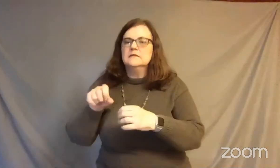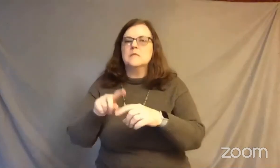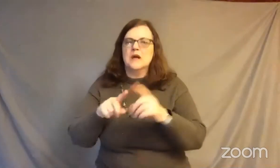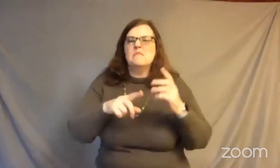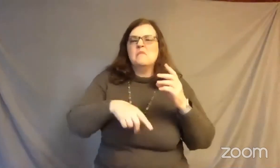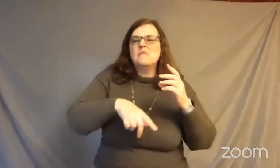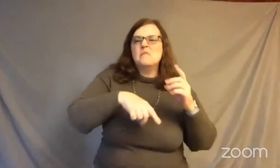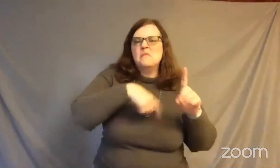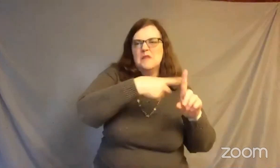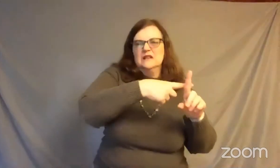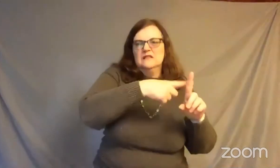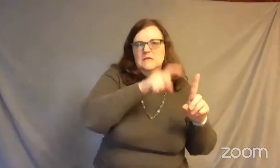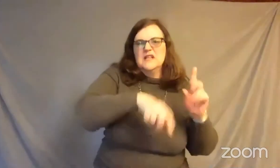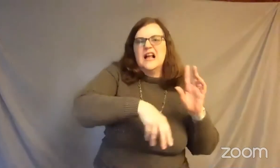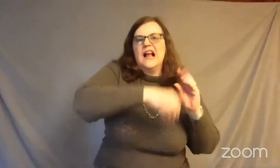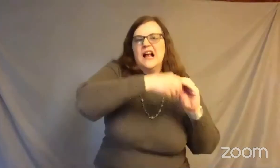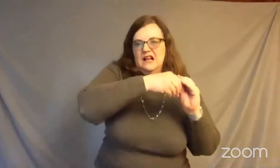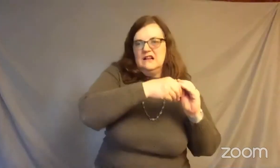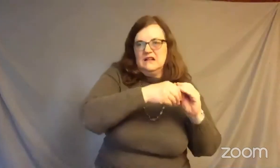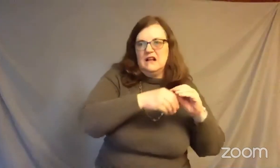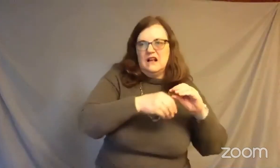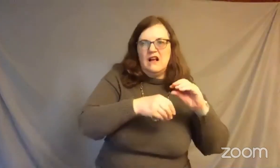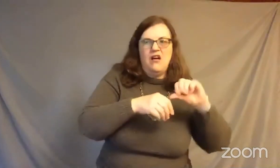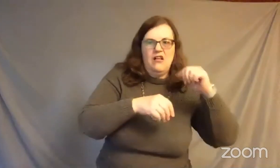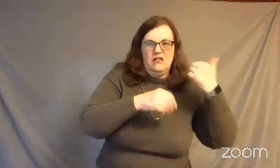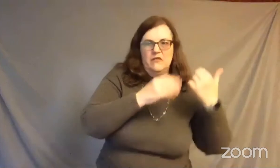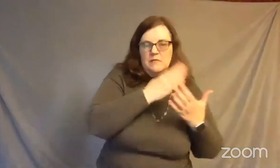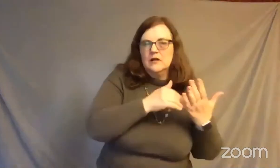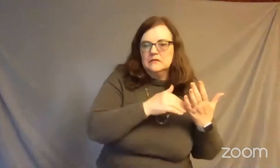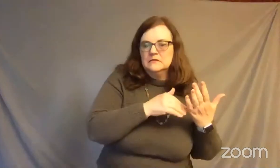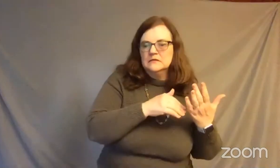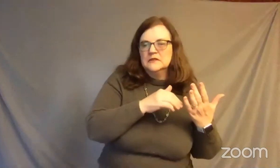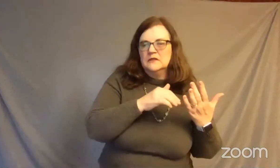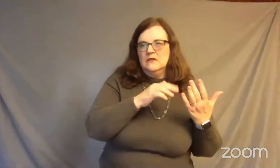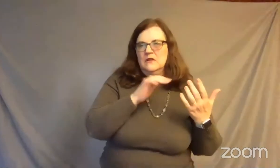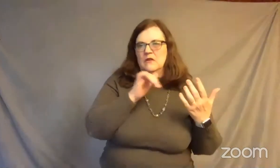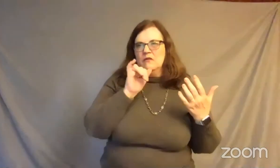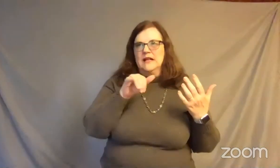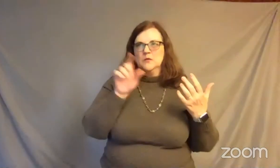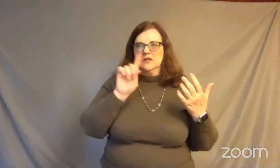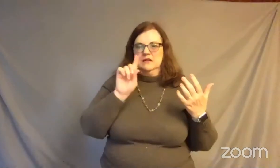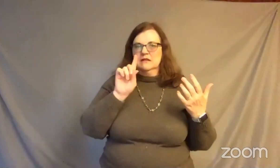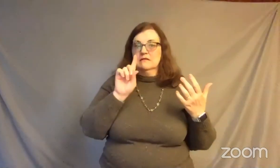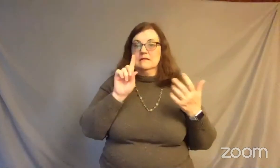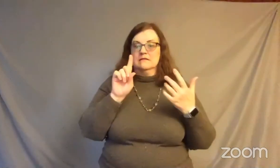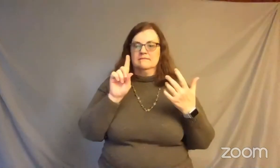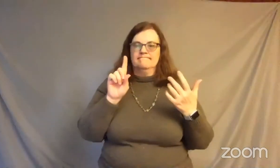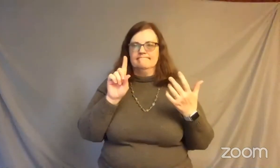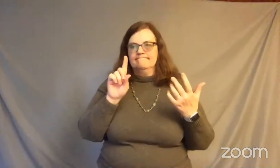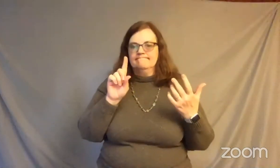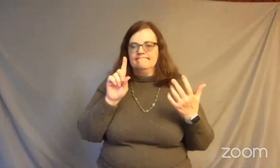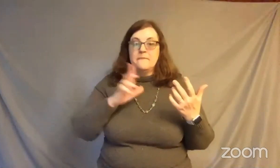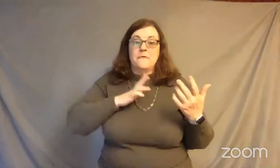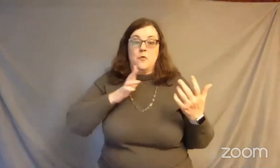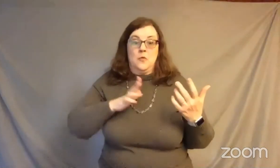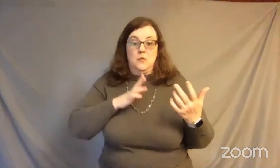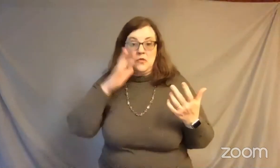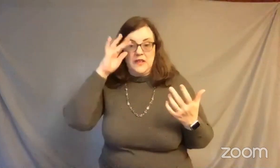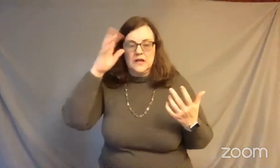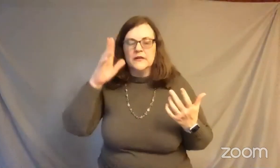On some basic level, the mechanism is the same, but there might be other aspects that need to be accounted for in a different way with more